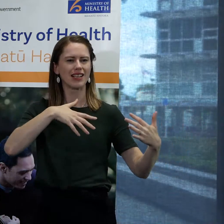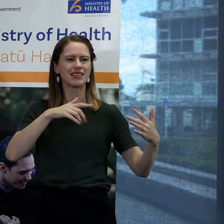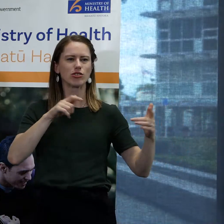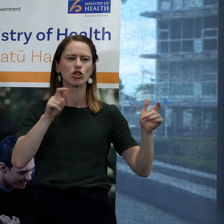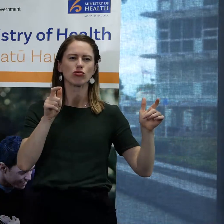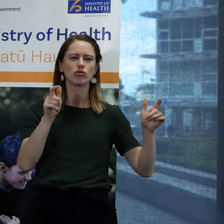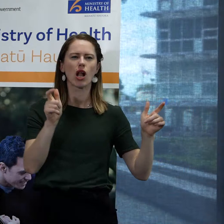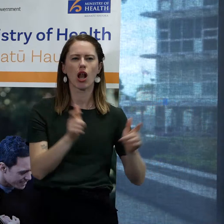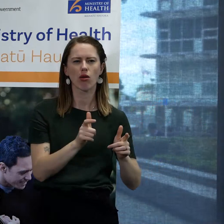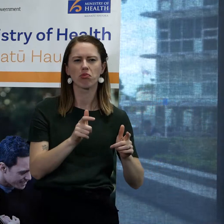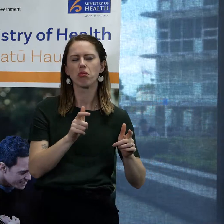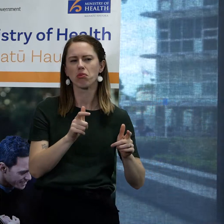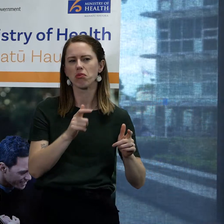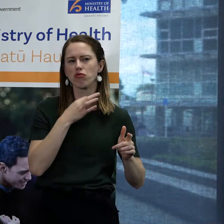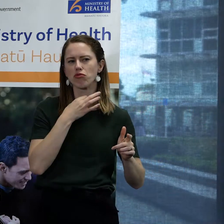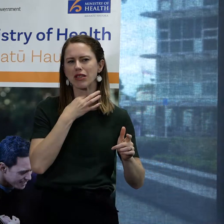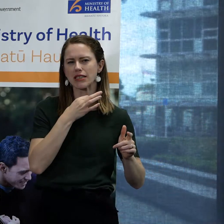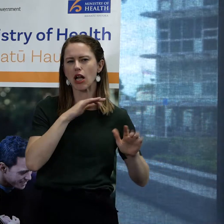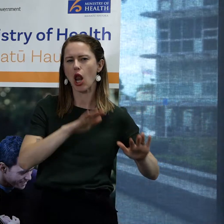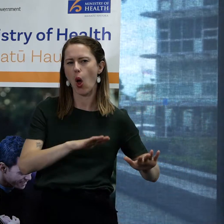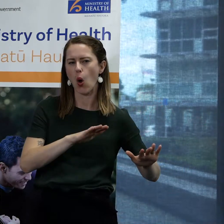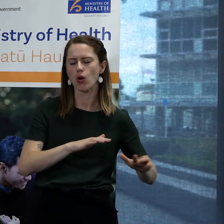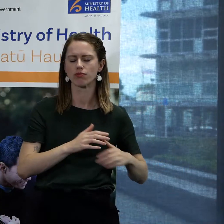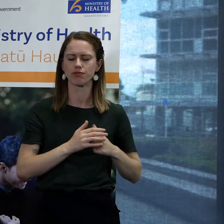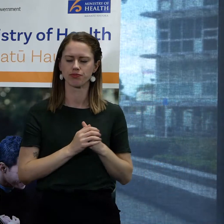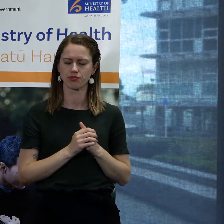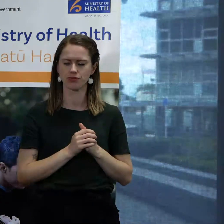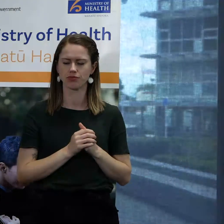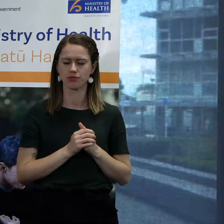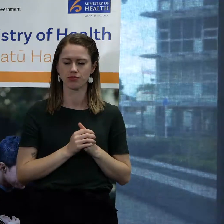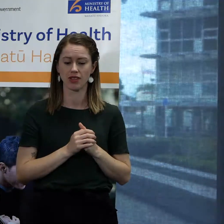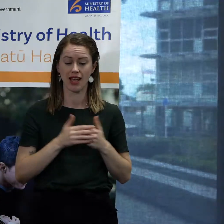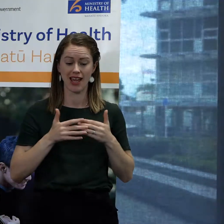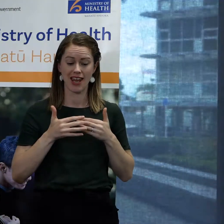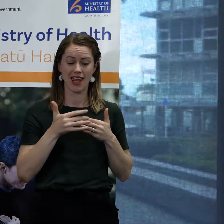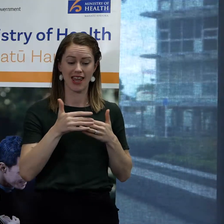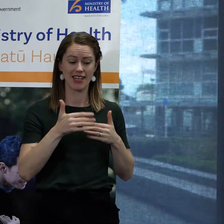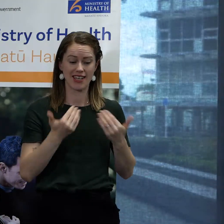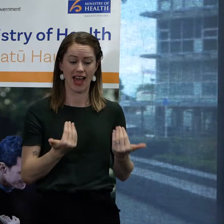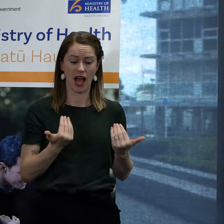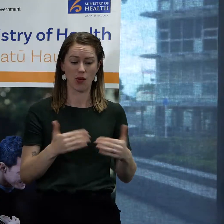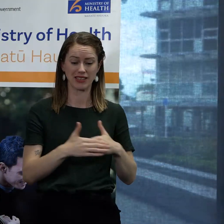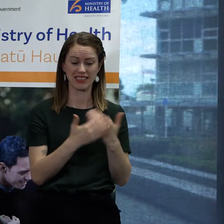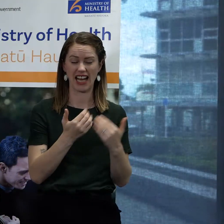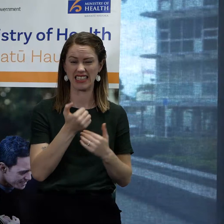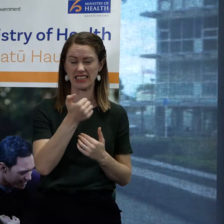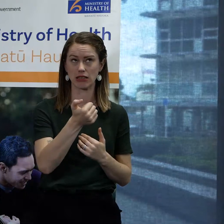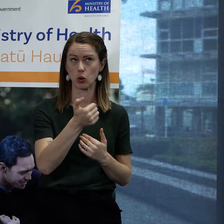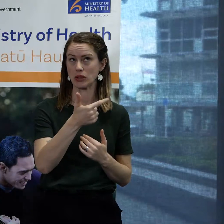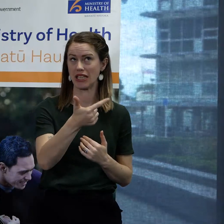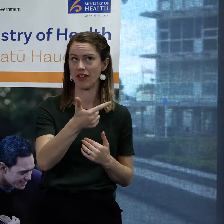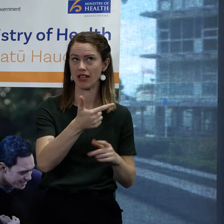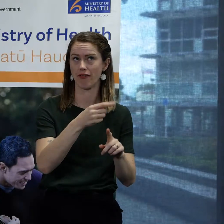So that's the first point. The second is because we're now day 6 and 7 after that possible exposure to an infectious